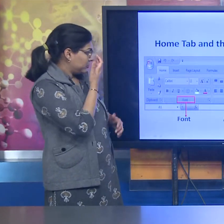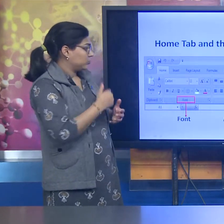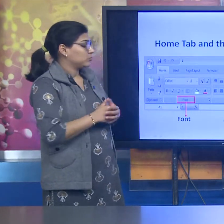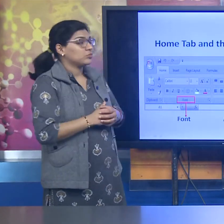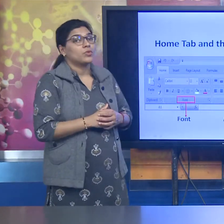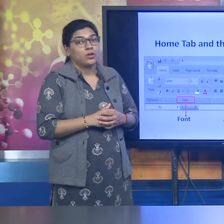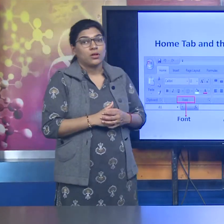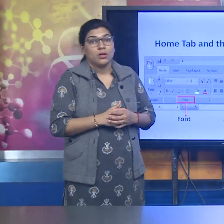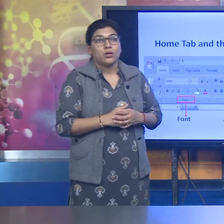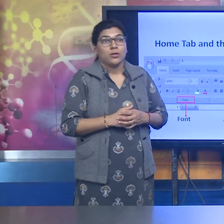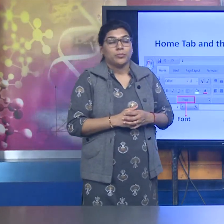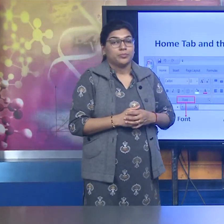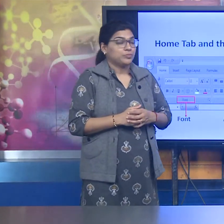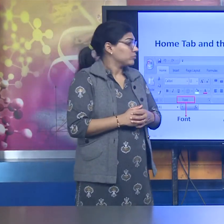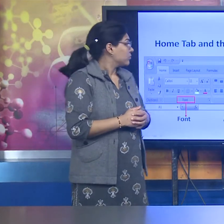chapter.